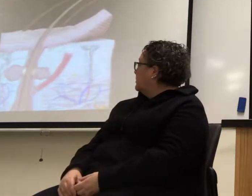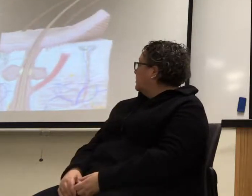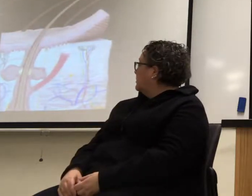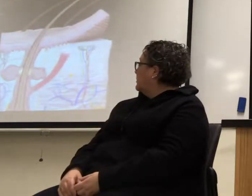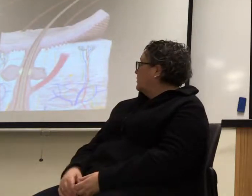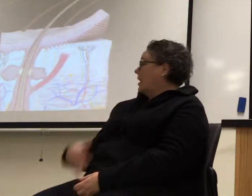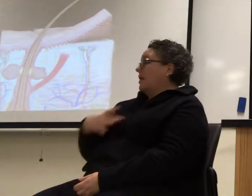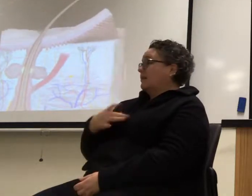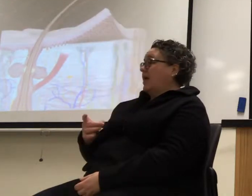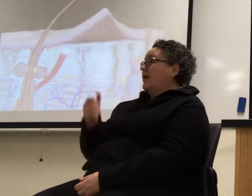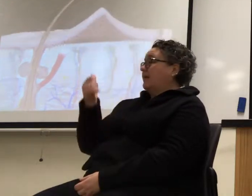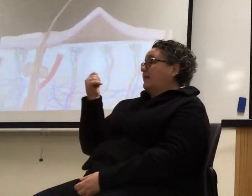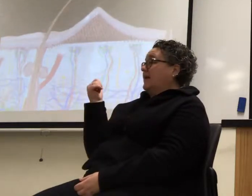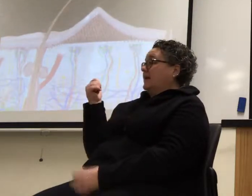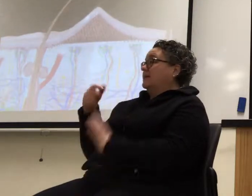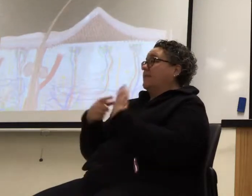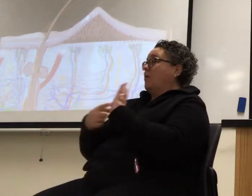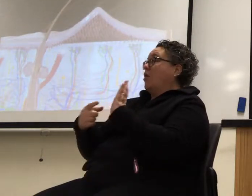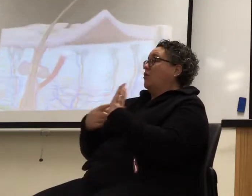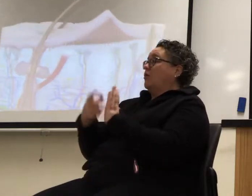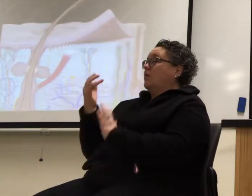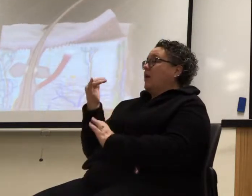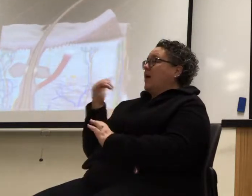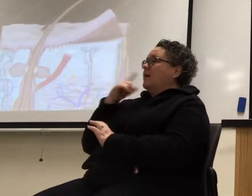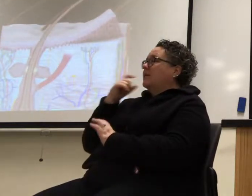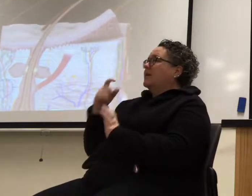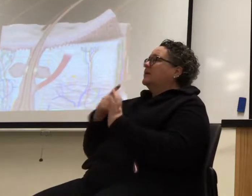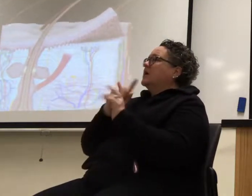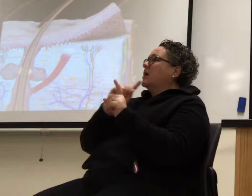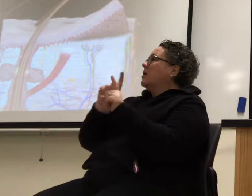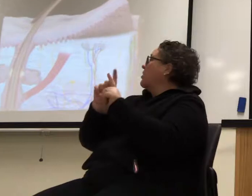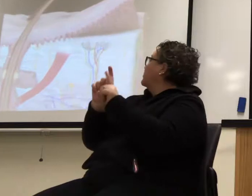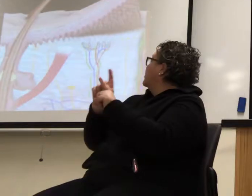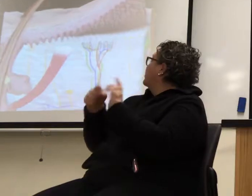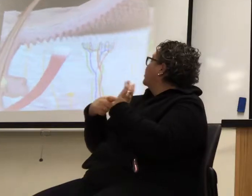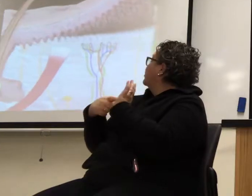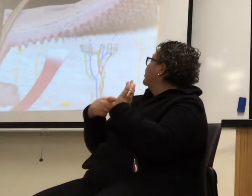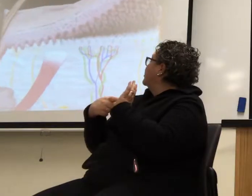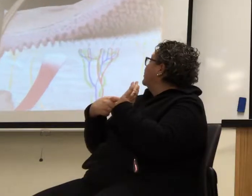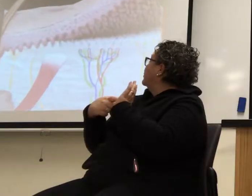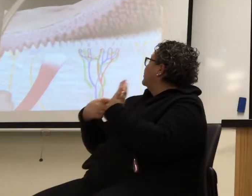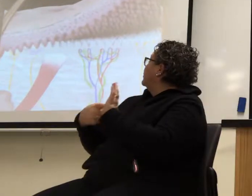What I like about this model is it kind of shows how